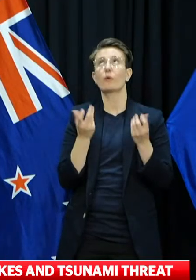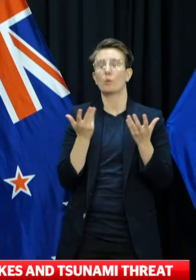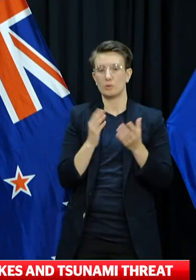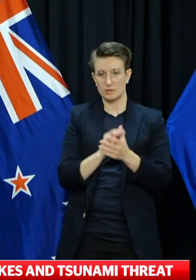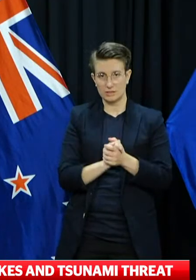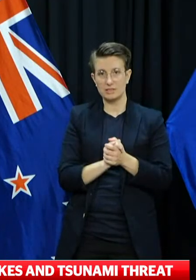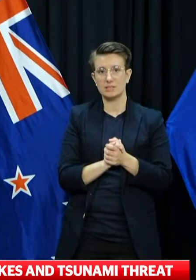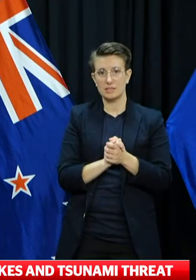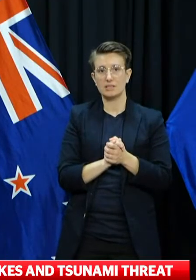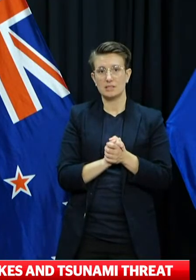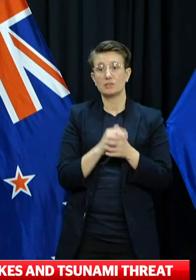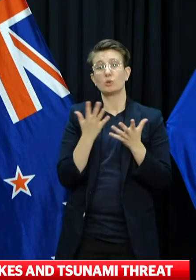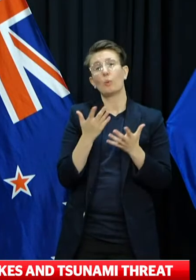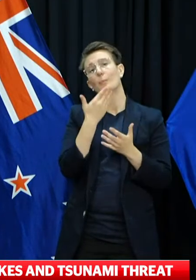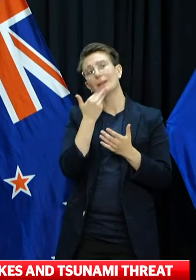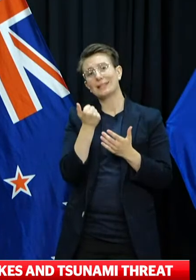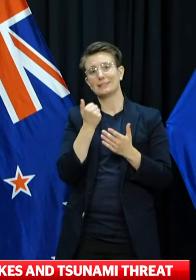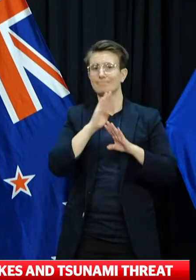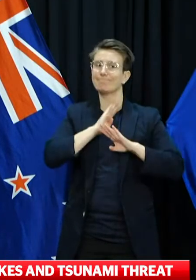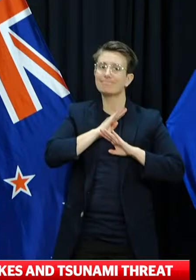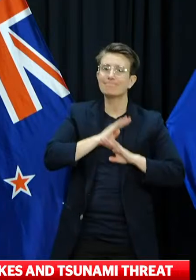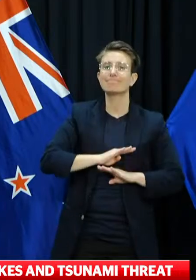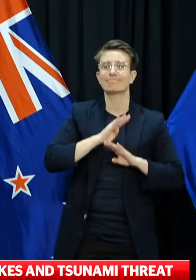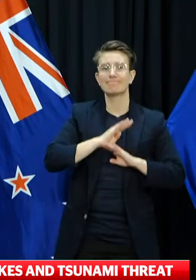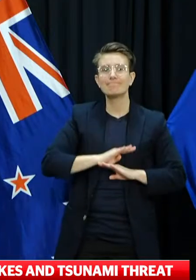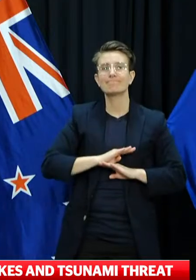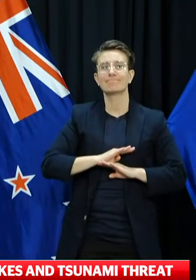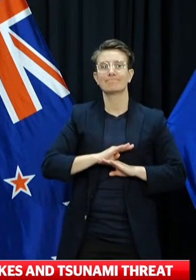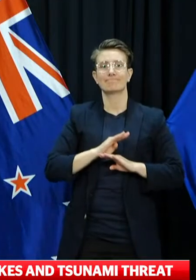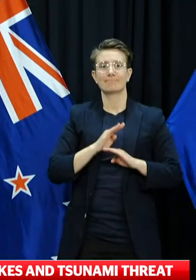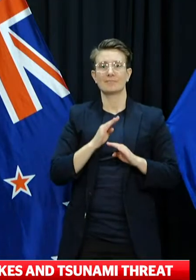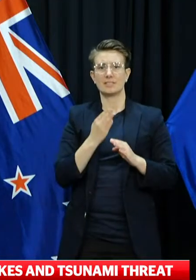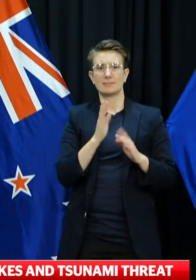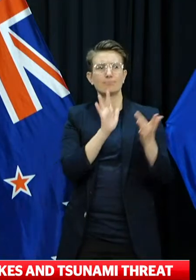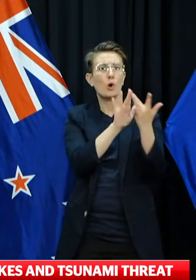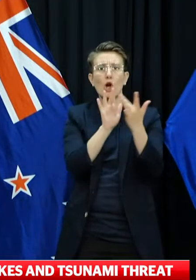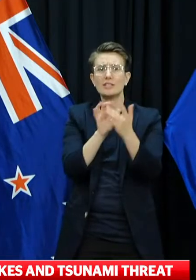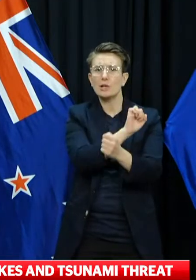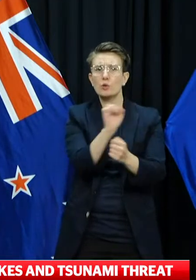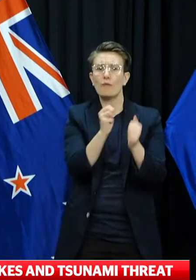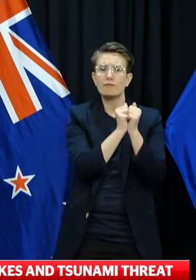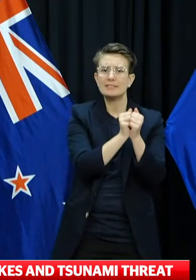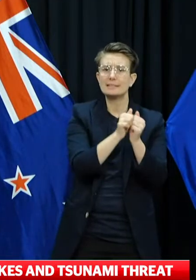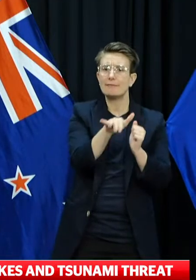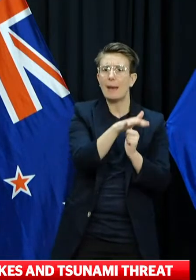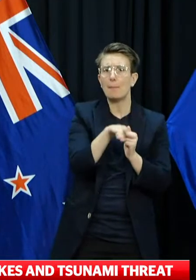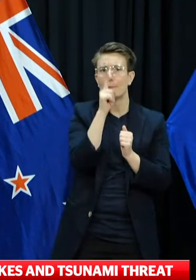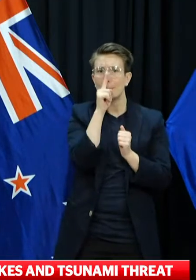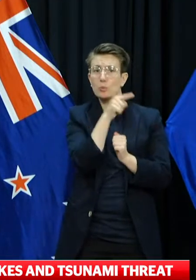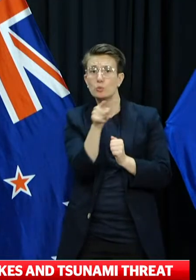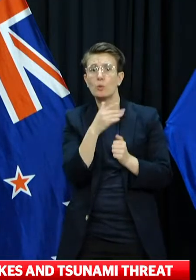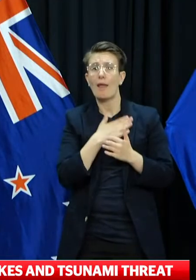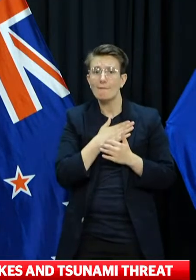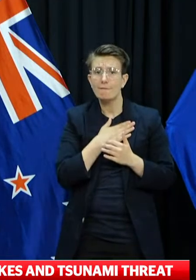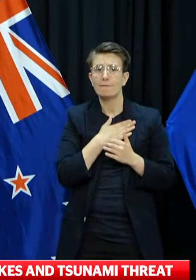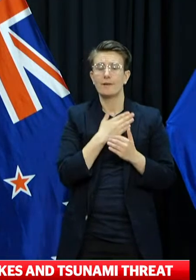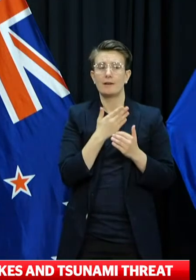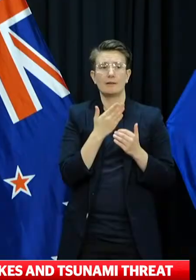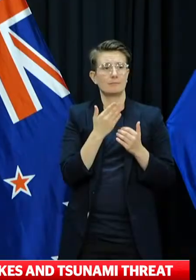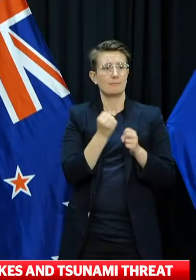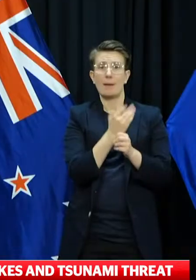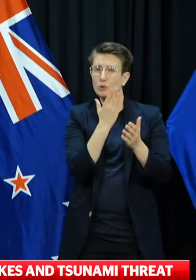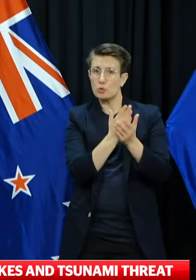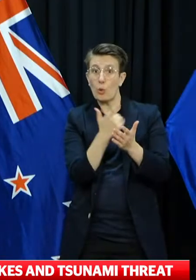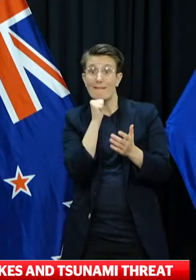asking people is to try and stay calm, touch base with people that you love, check on the people that you know might be most at